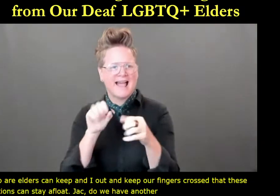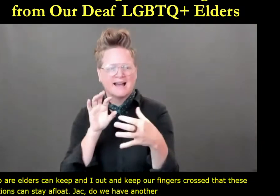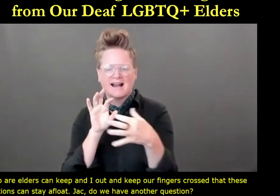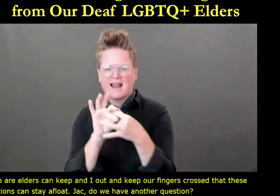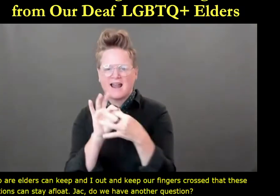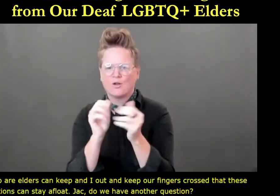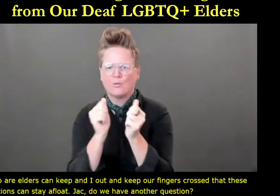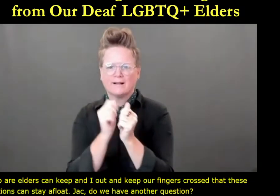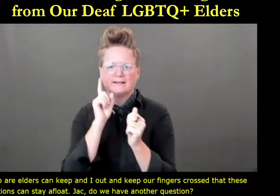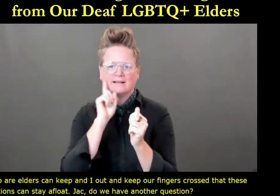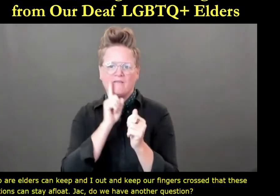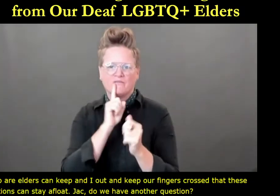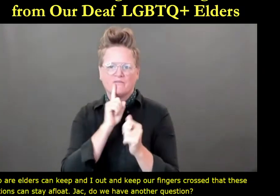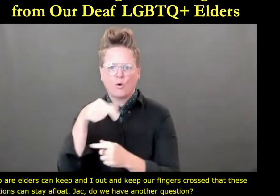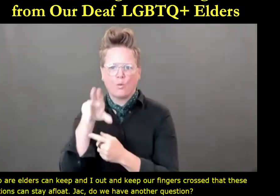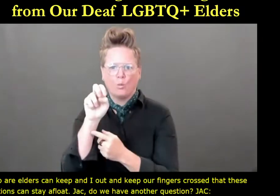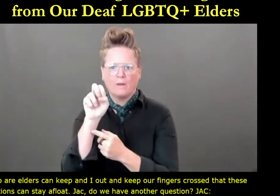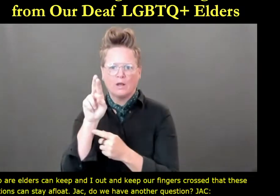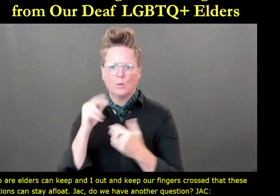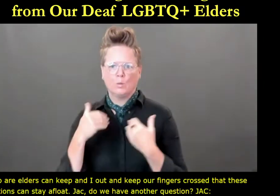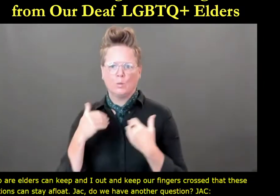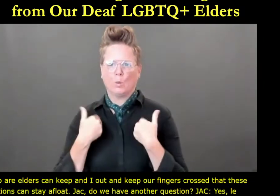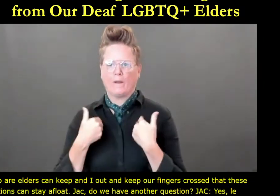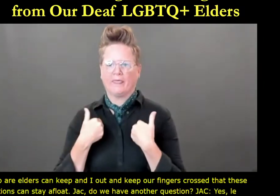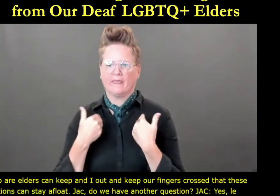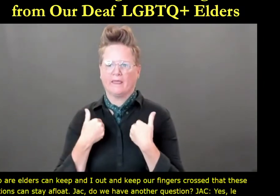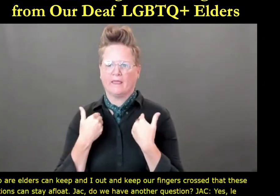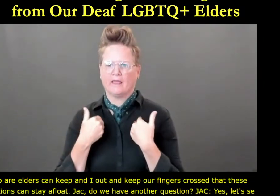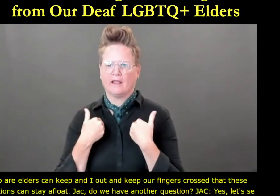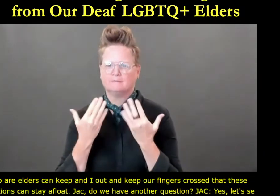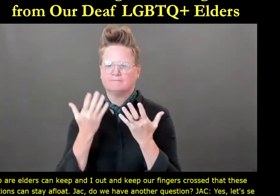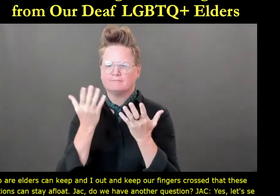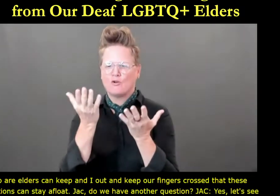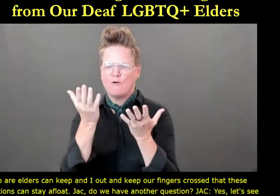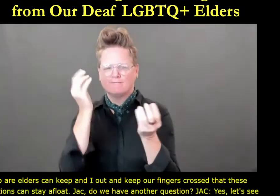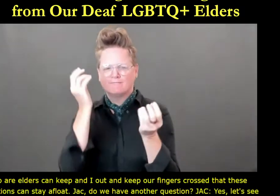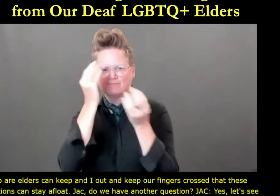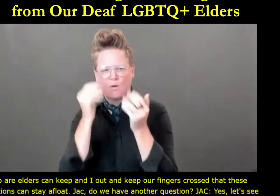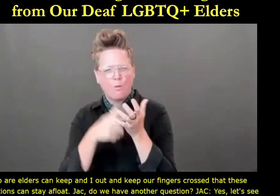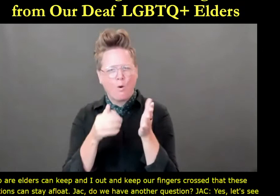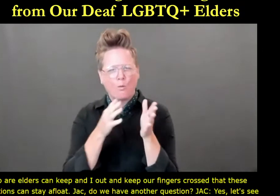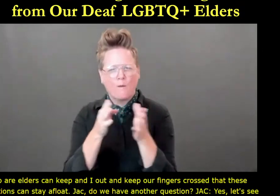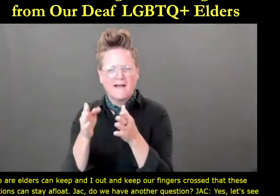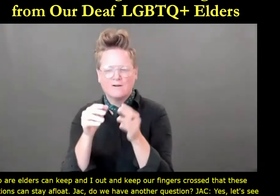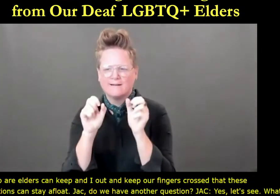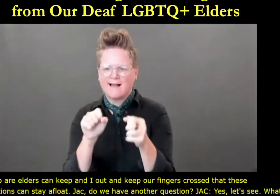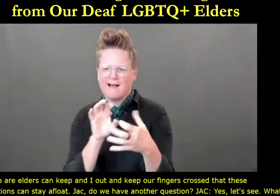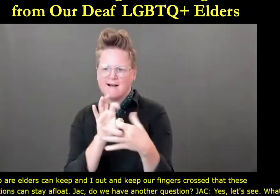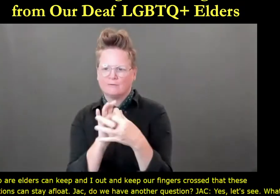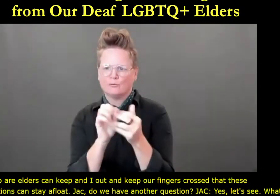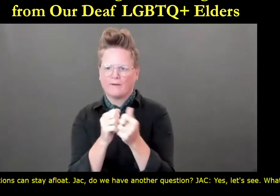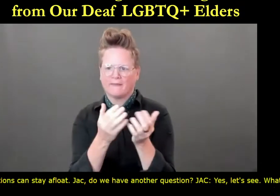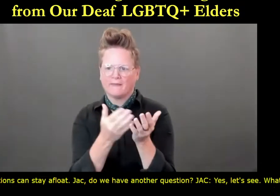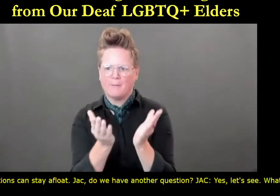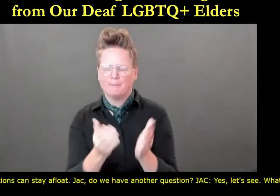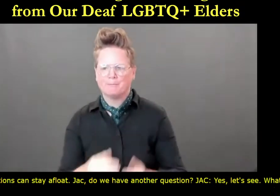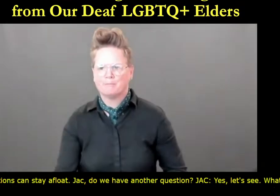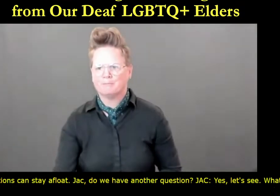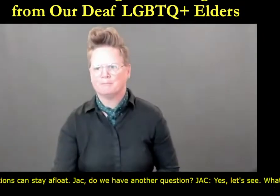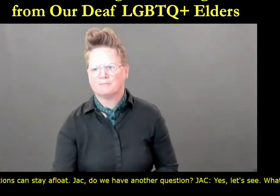what are some ways that we can connect with deaf queer youth what are your thoughts about what ways that